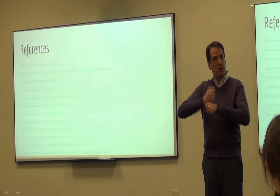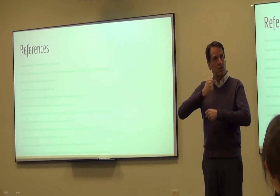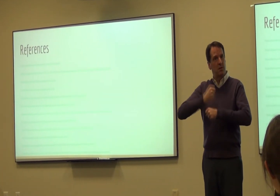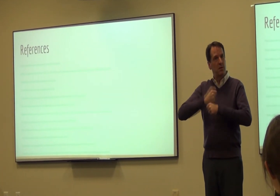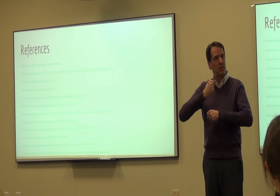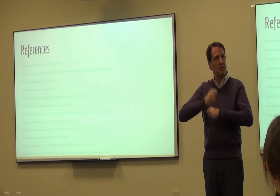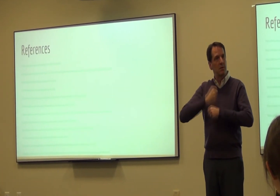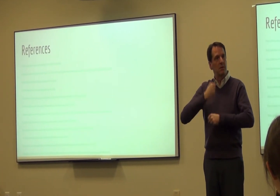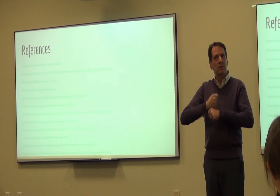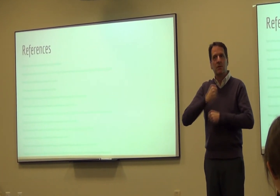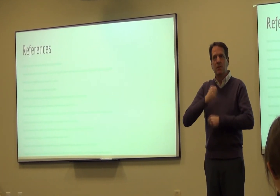People work